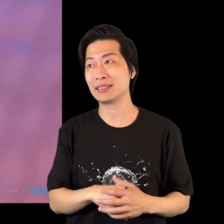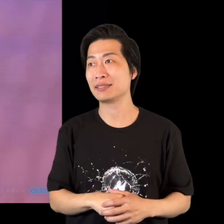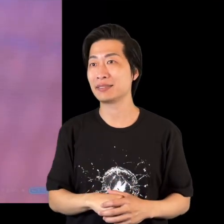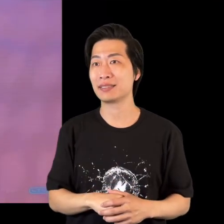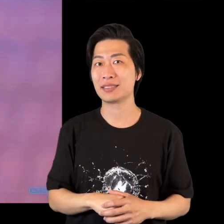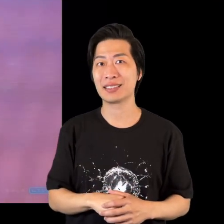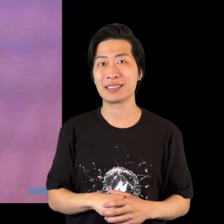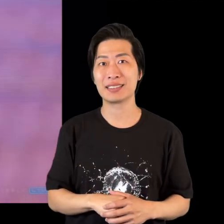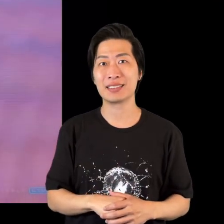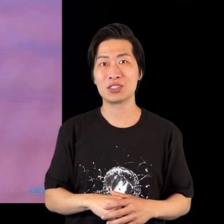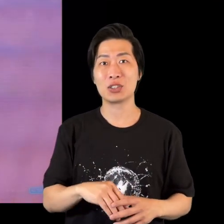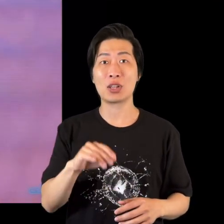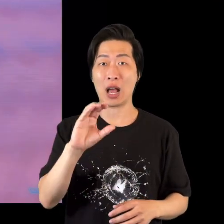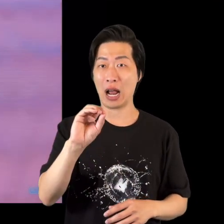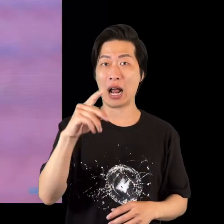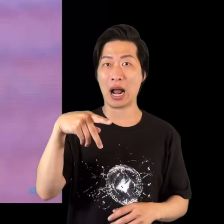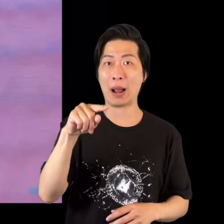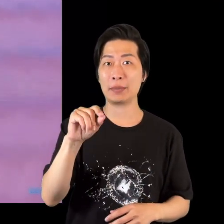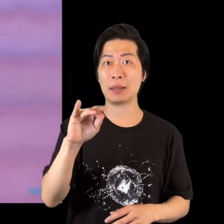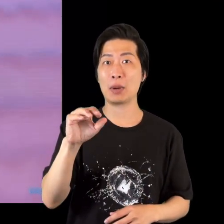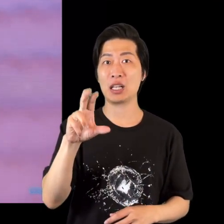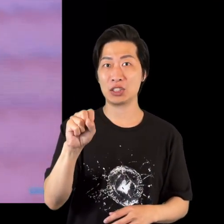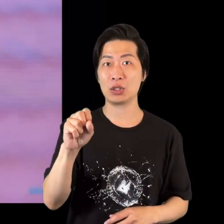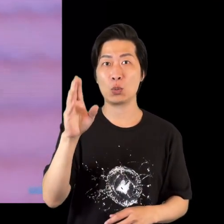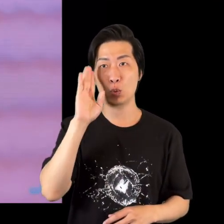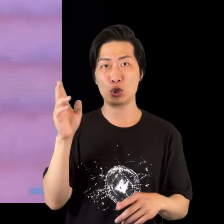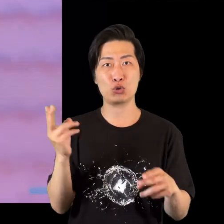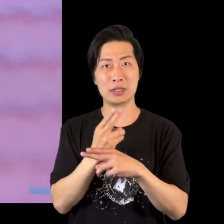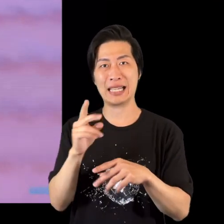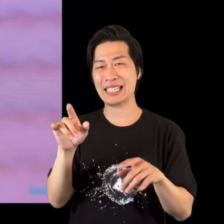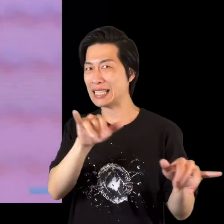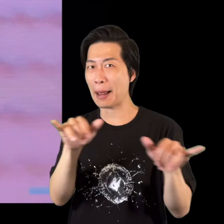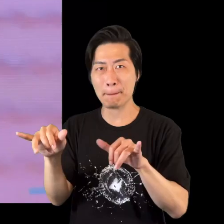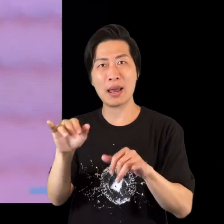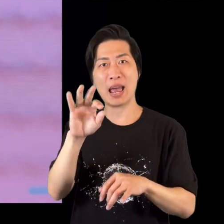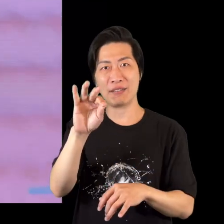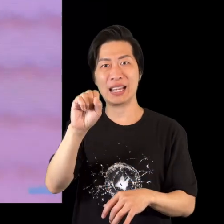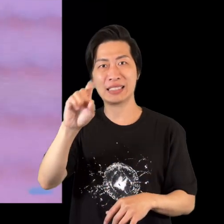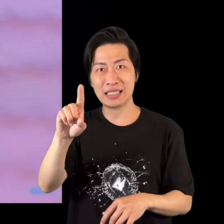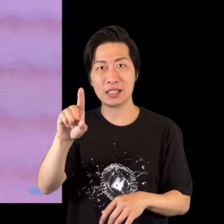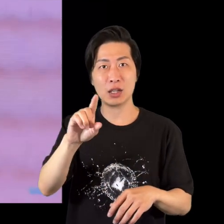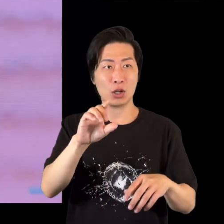So Optimus will use the same FSE computer as the car.